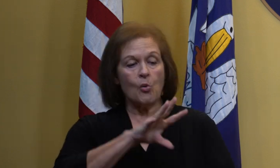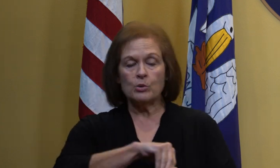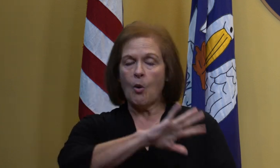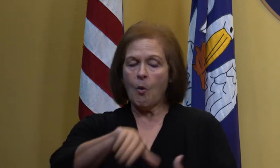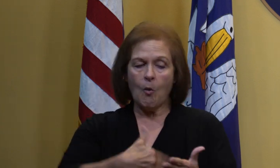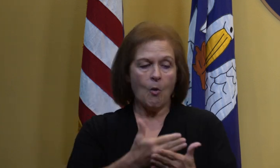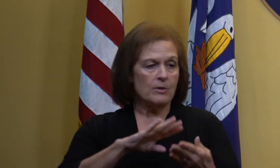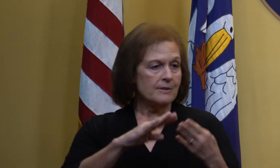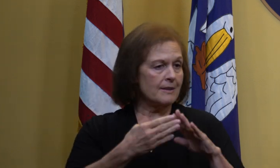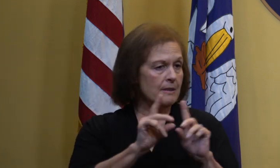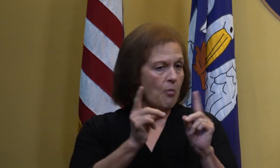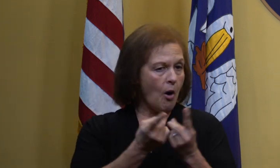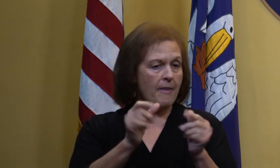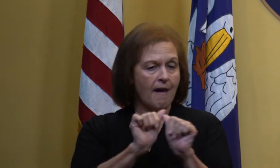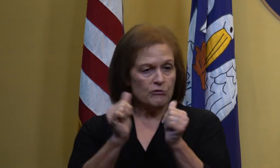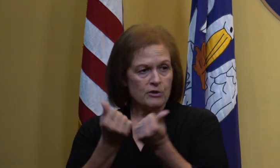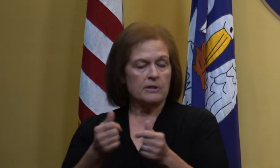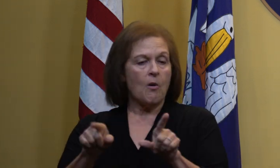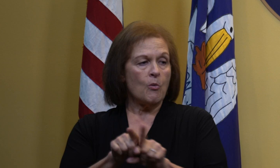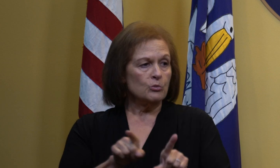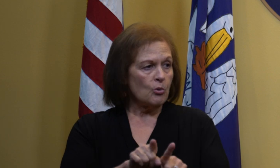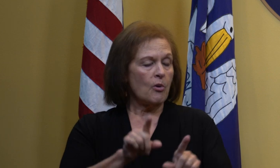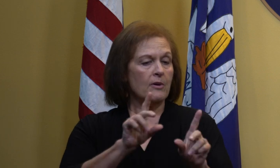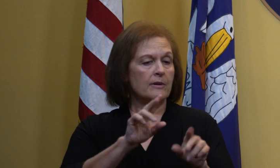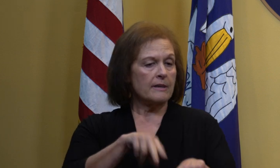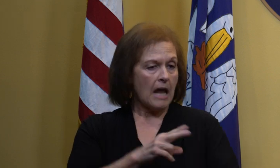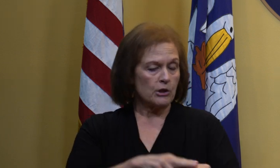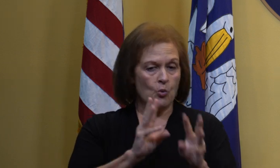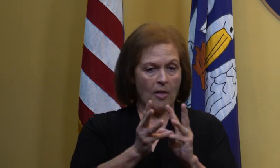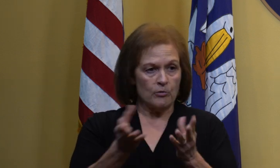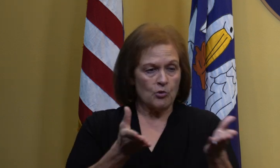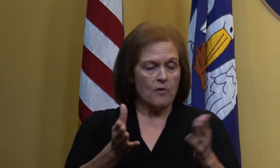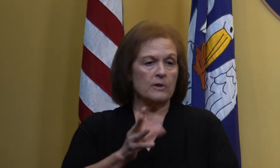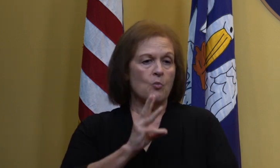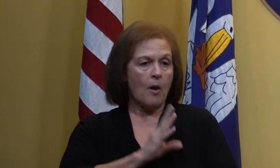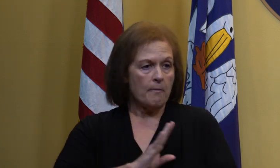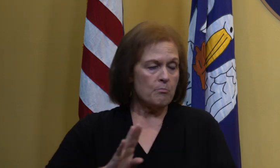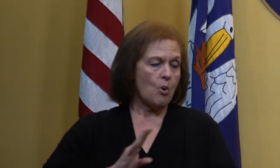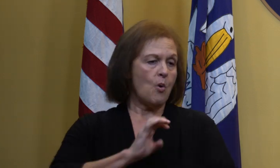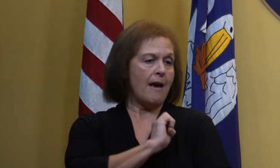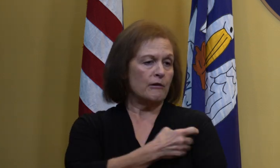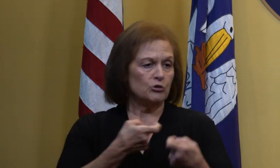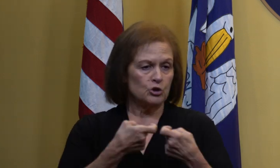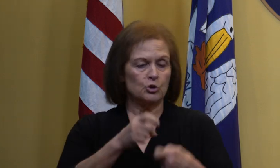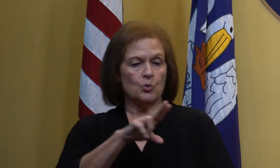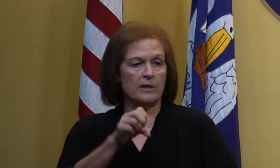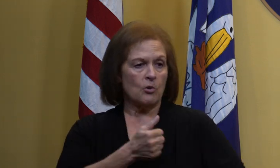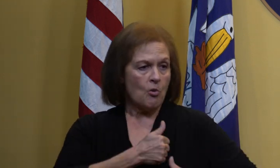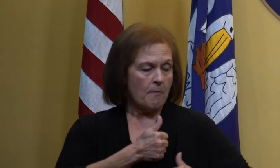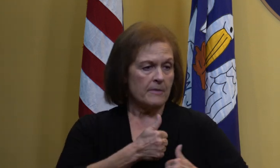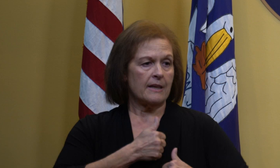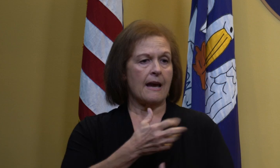city departments and agencies, as well as, the National Weather Service, Sewage and Water Board, Entergy, the U.S. Army Corps